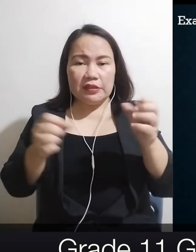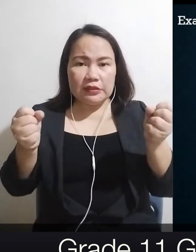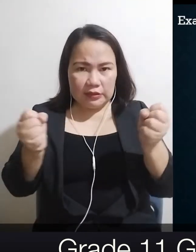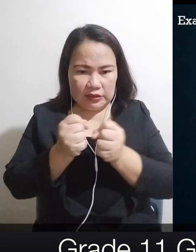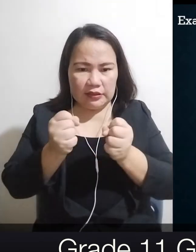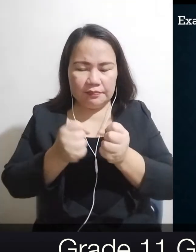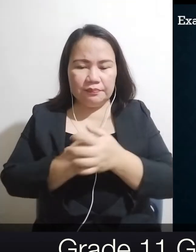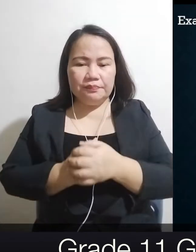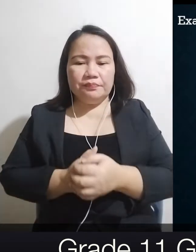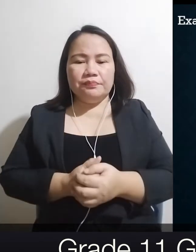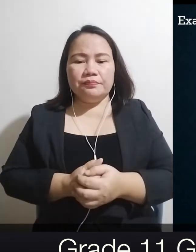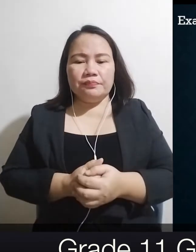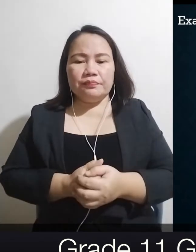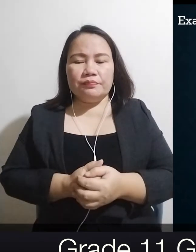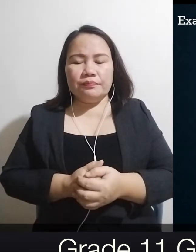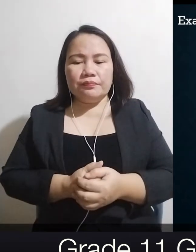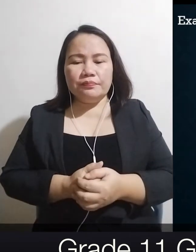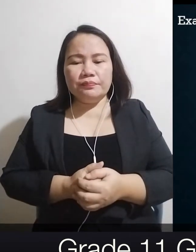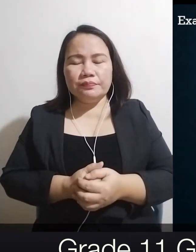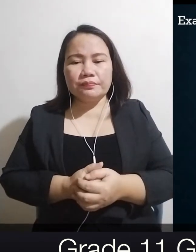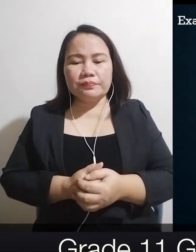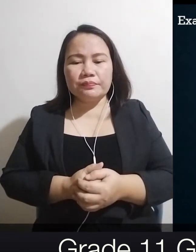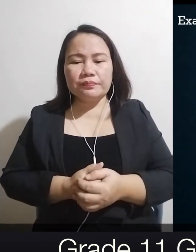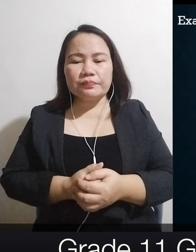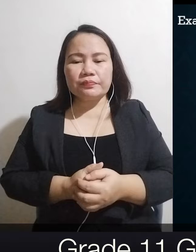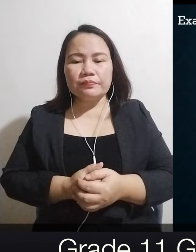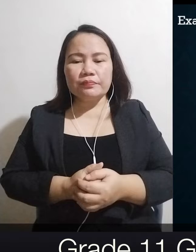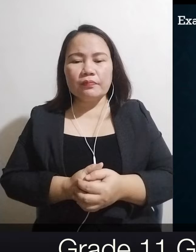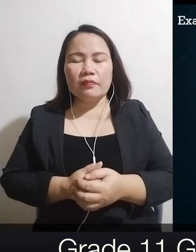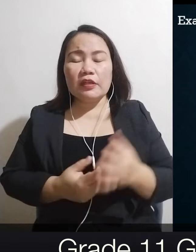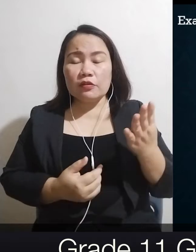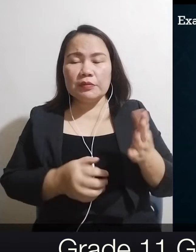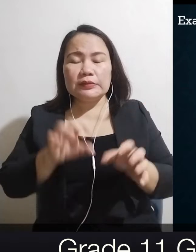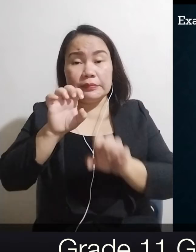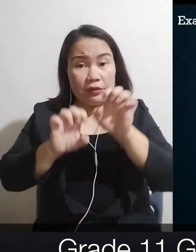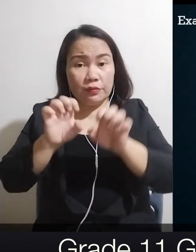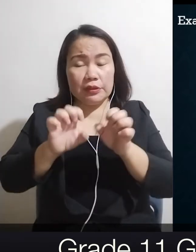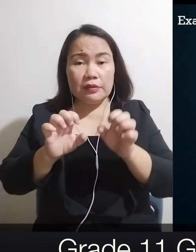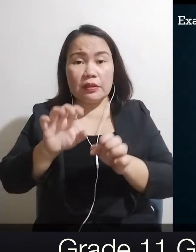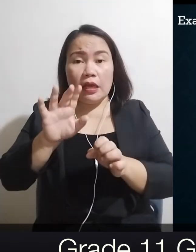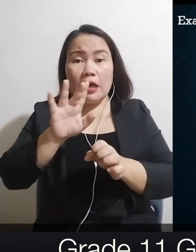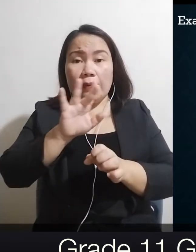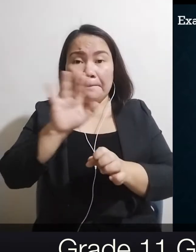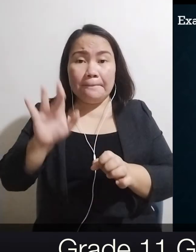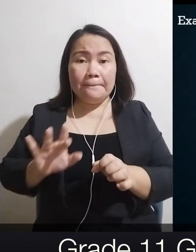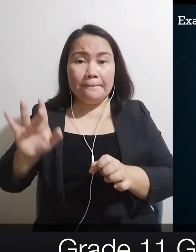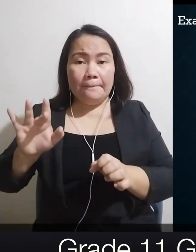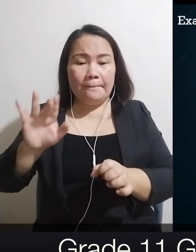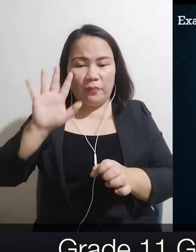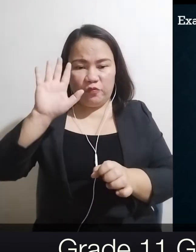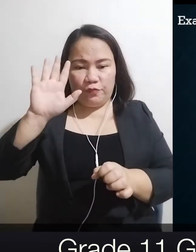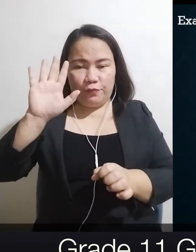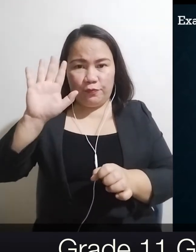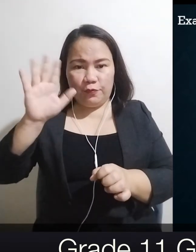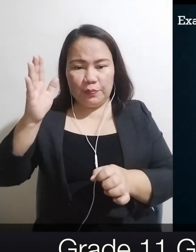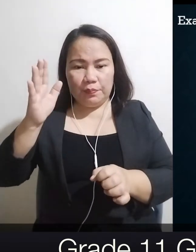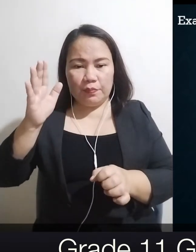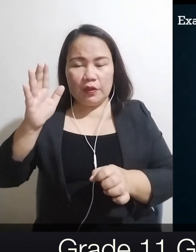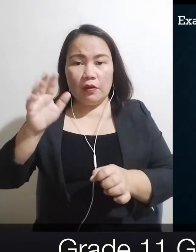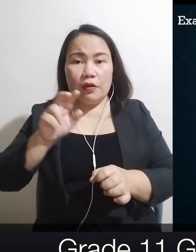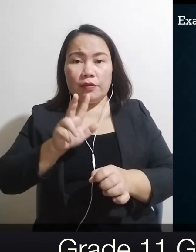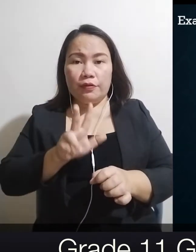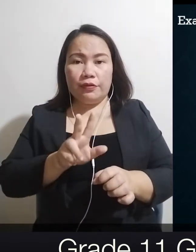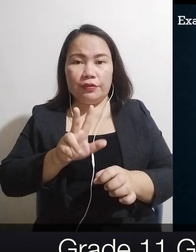then, kapag in-evaluate natin yung 3 raised to 2 over 5, that will become 5th root of 3 squared. And it